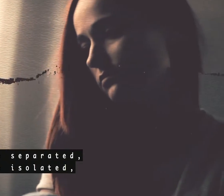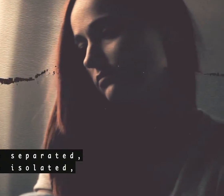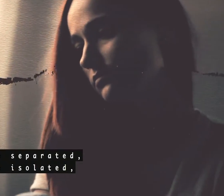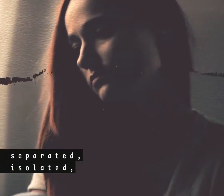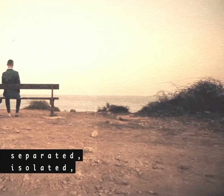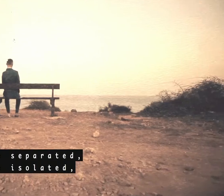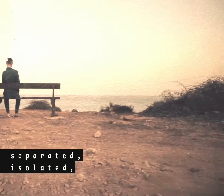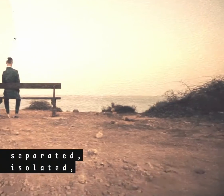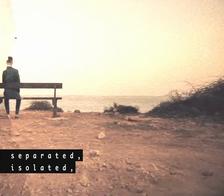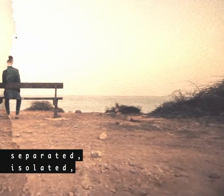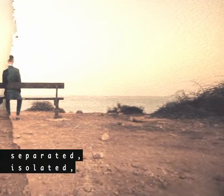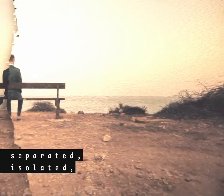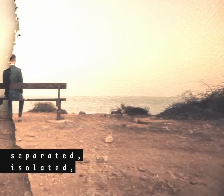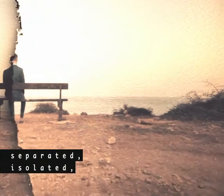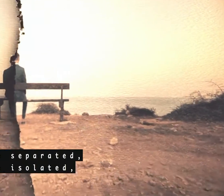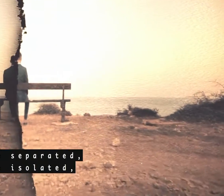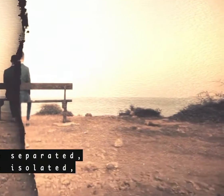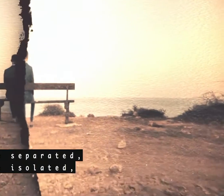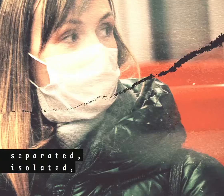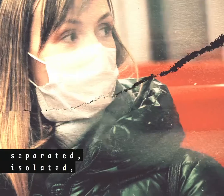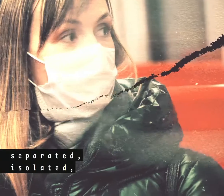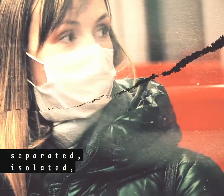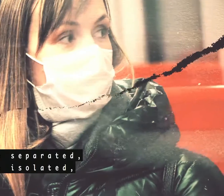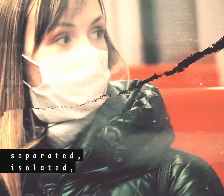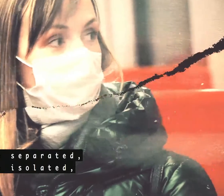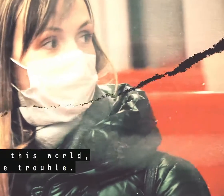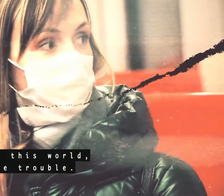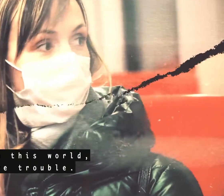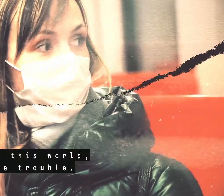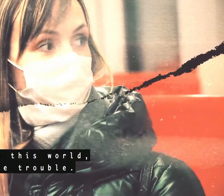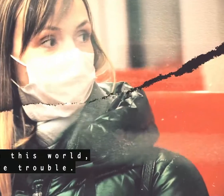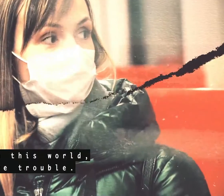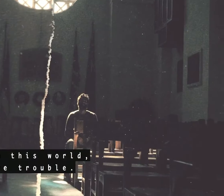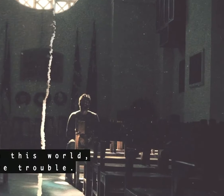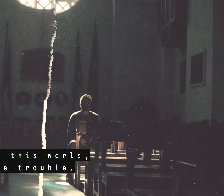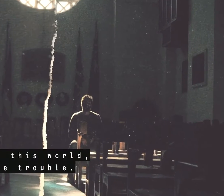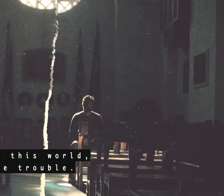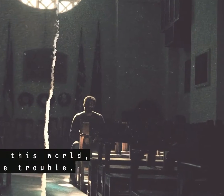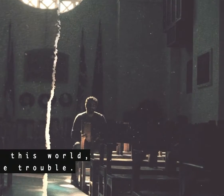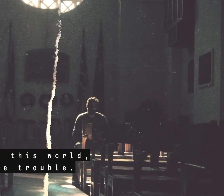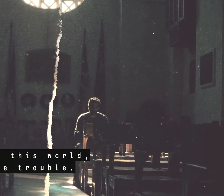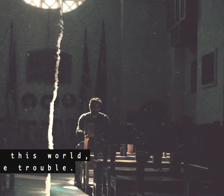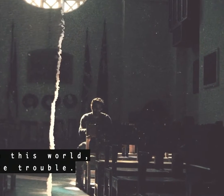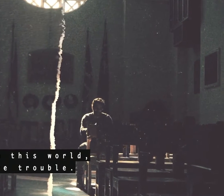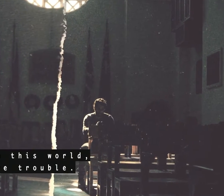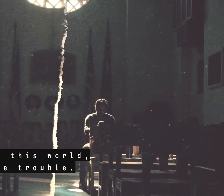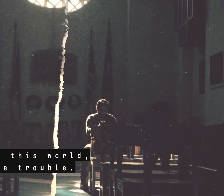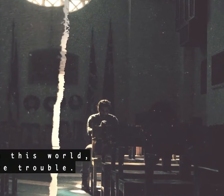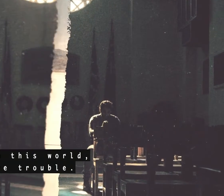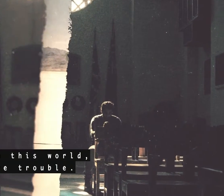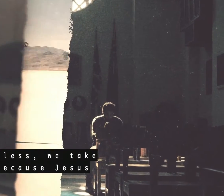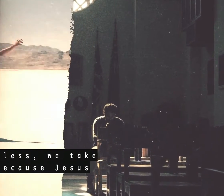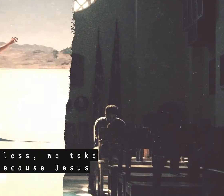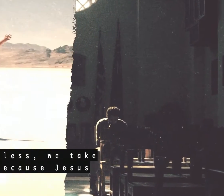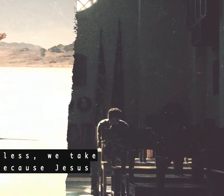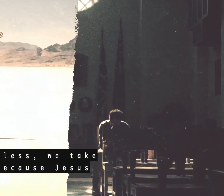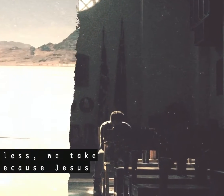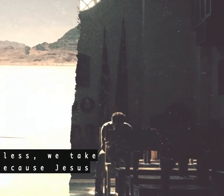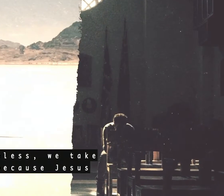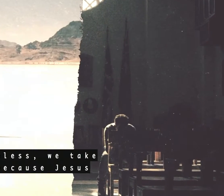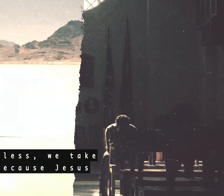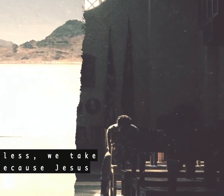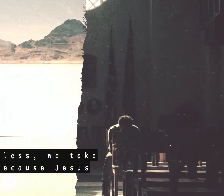are separated. We are isolated. And in this world, we have trouble.